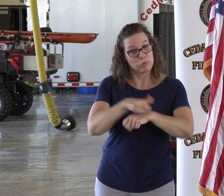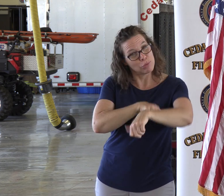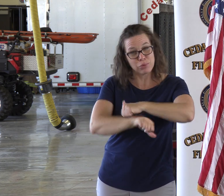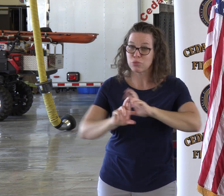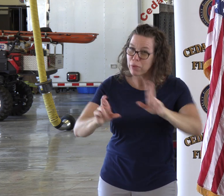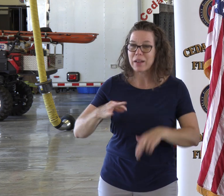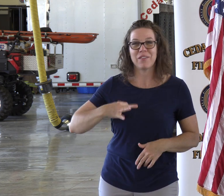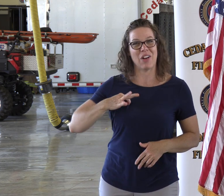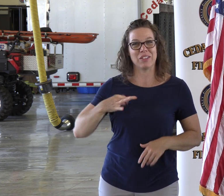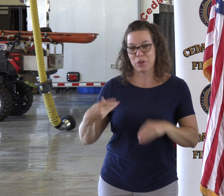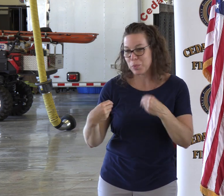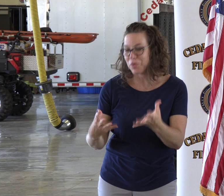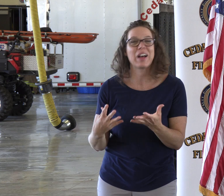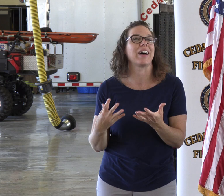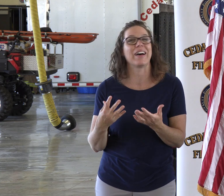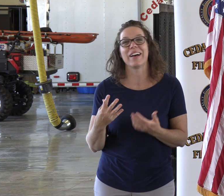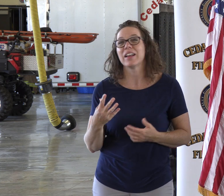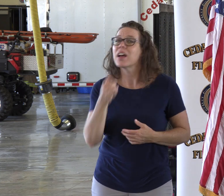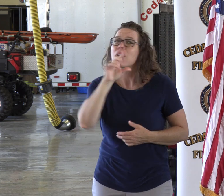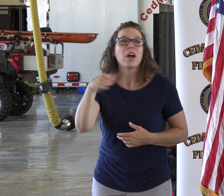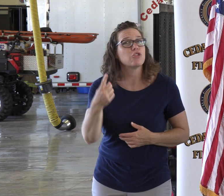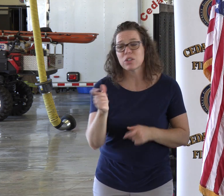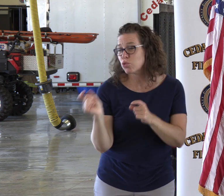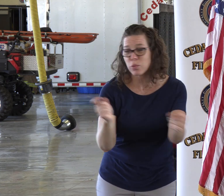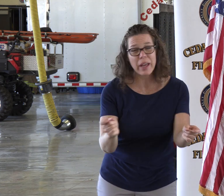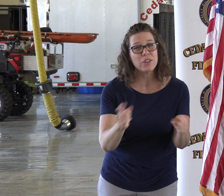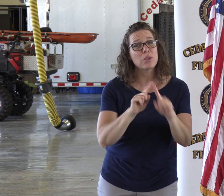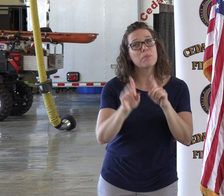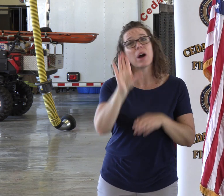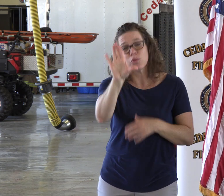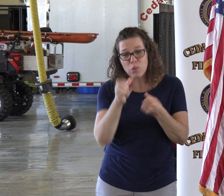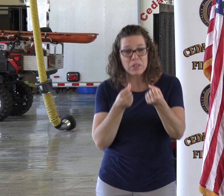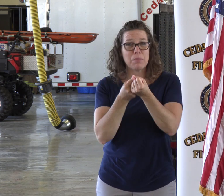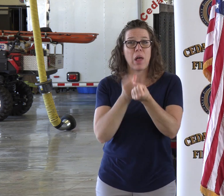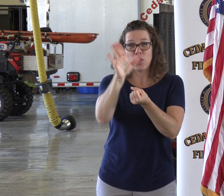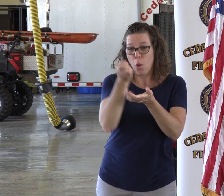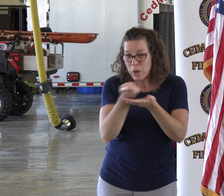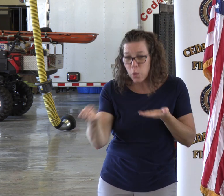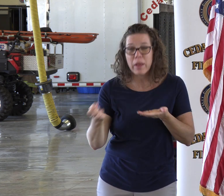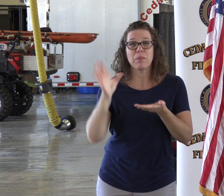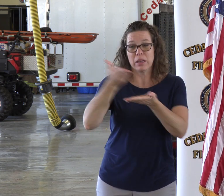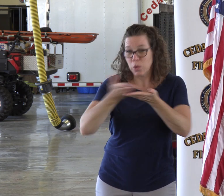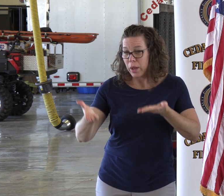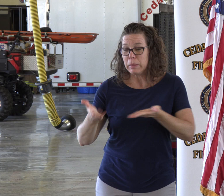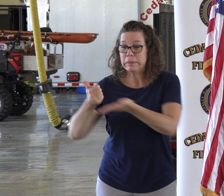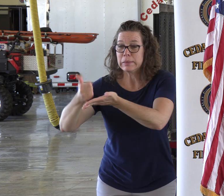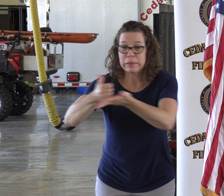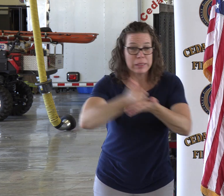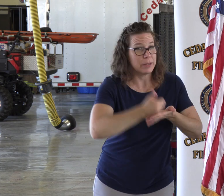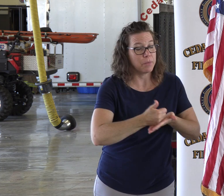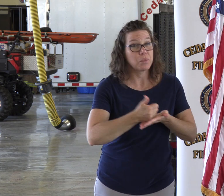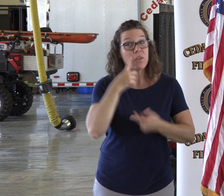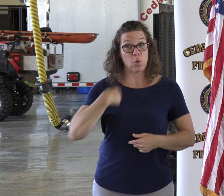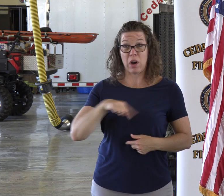and providing, again, not just donations, but much needed supplies and assistance. For